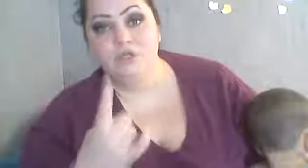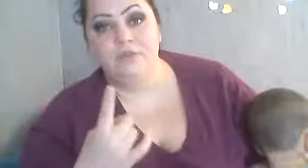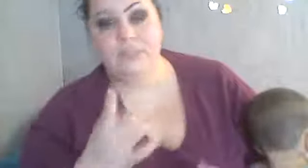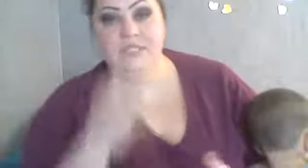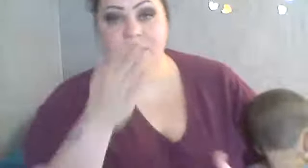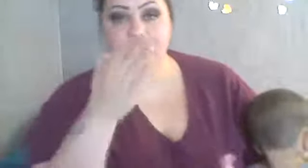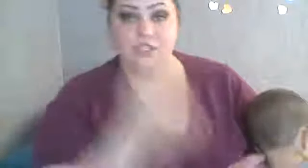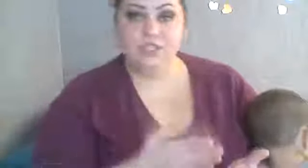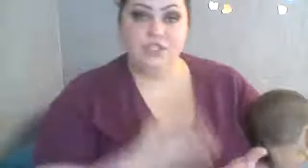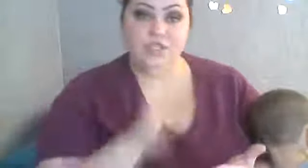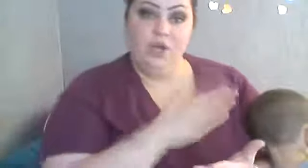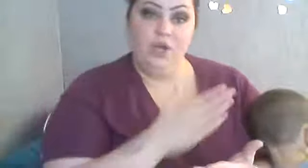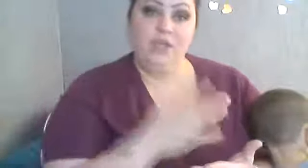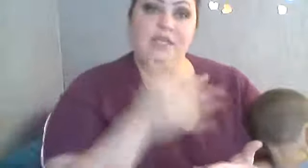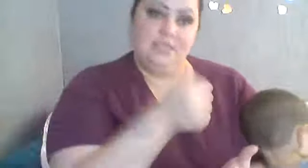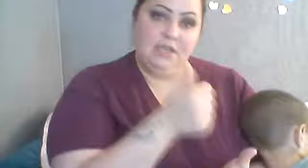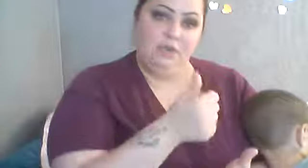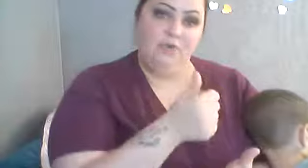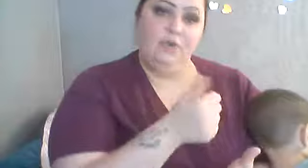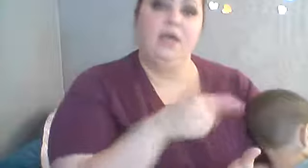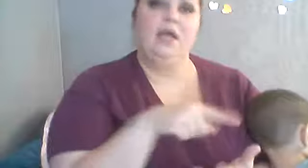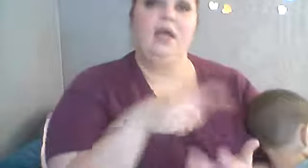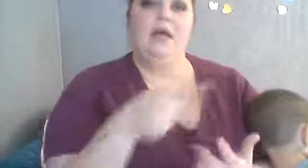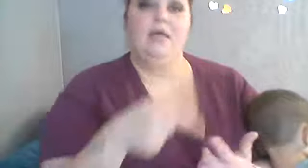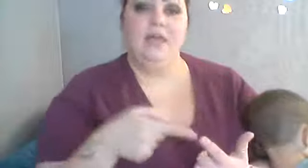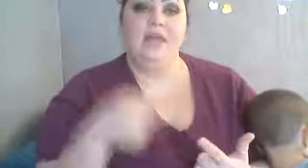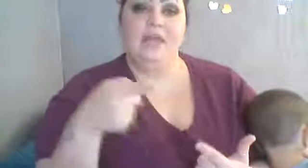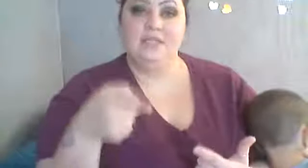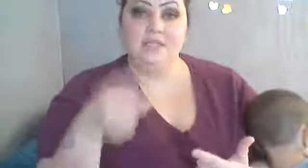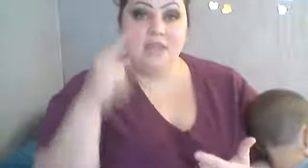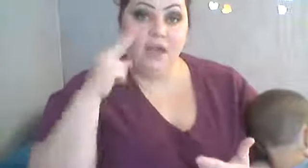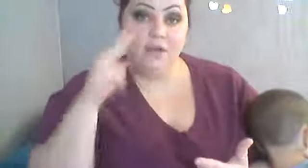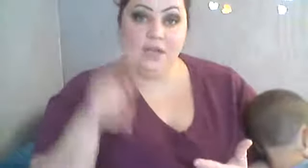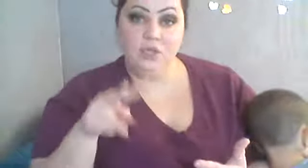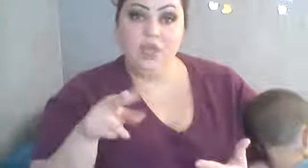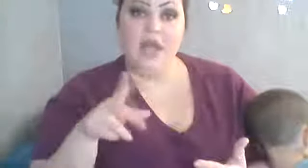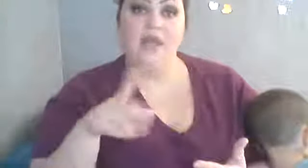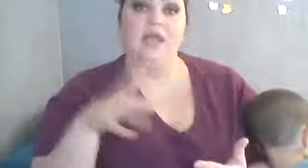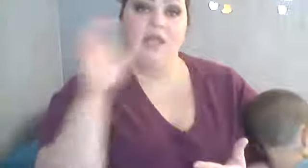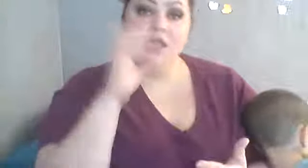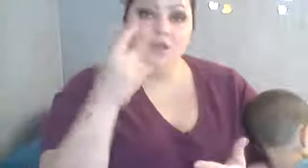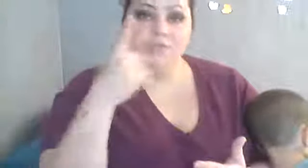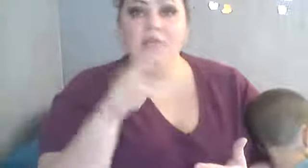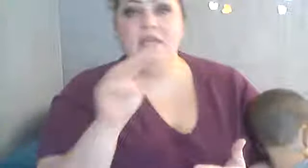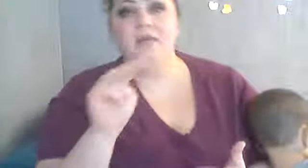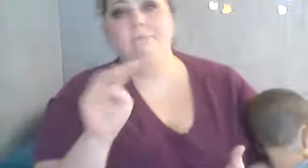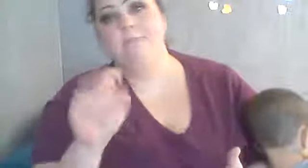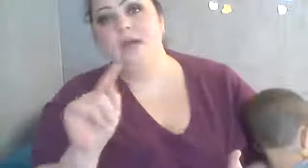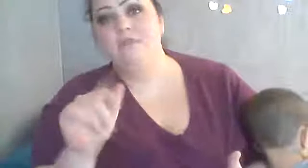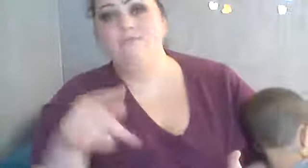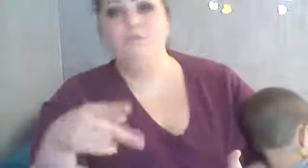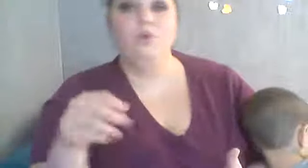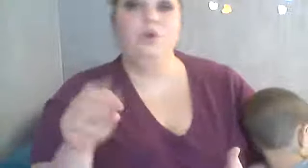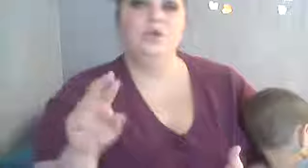first there's the song itself, okay? Then I sit down and I look at it and I look for any metaphors